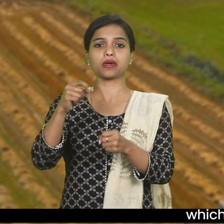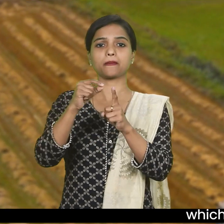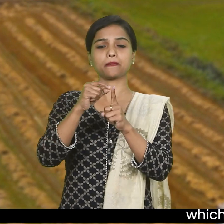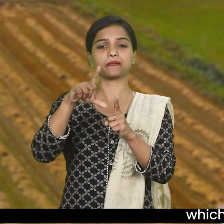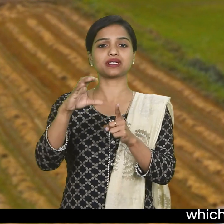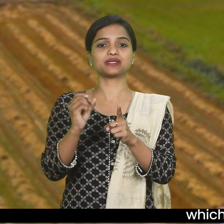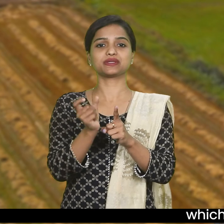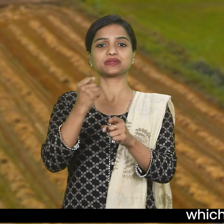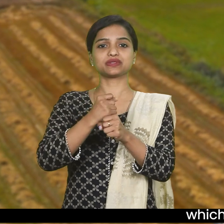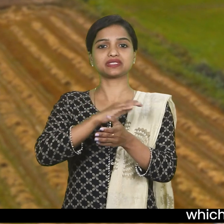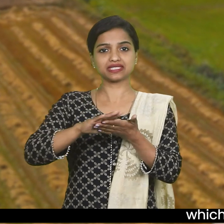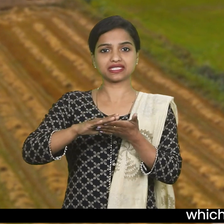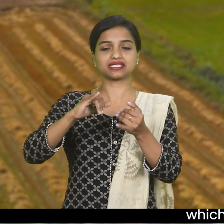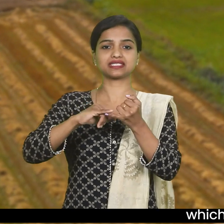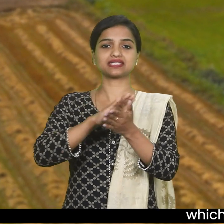shaft.